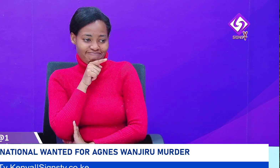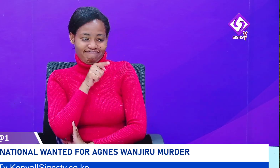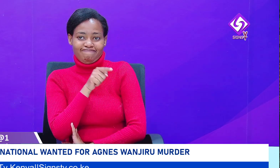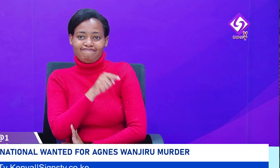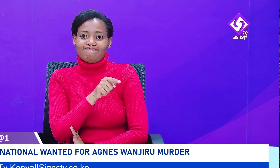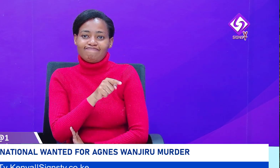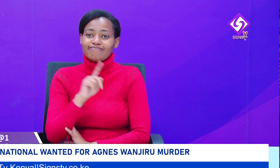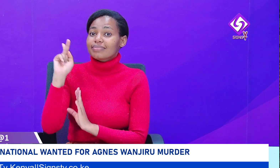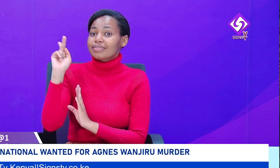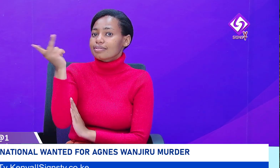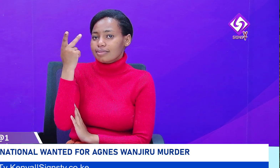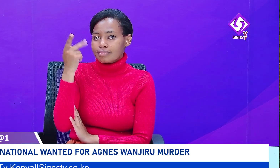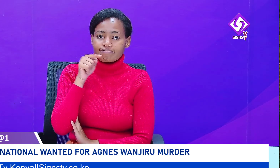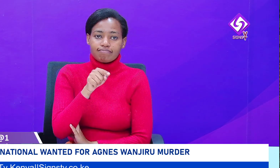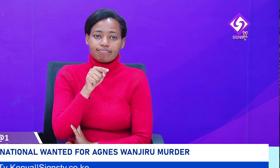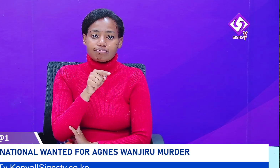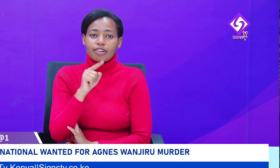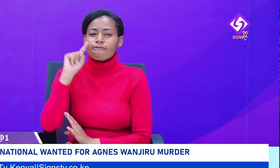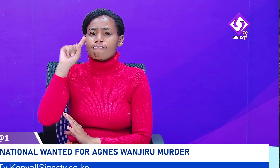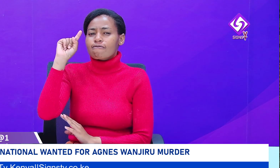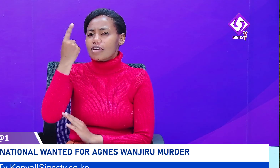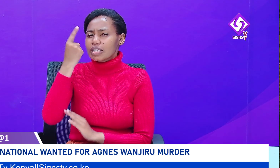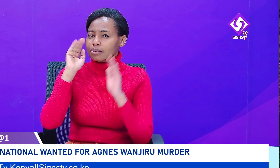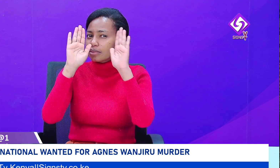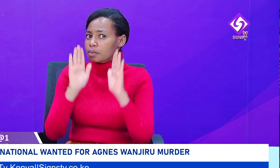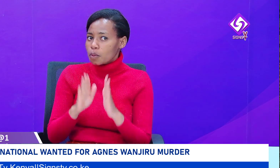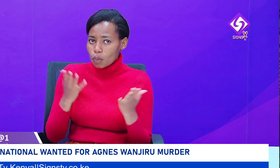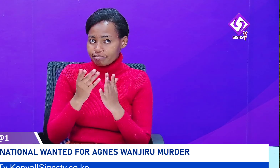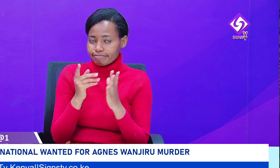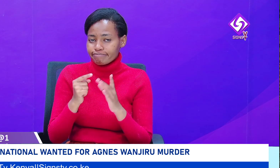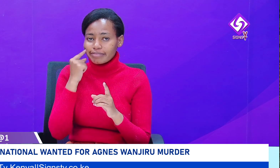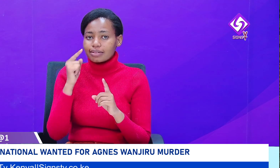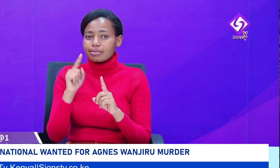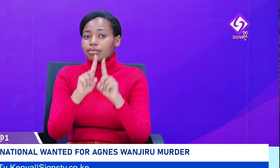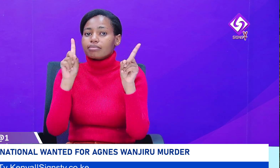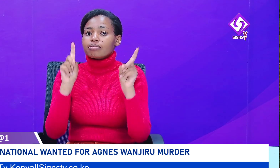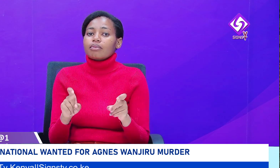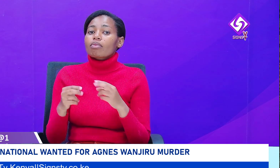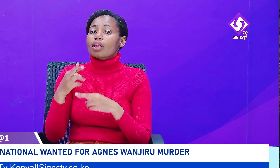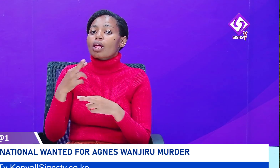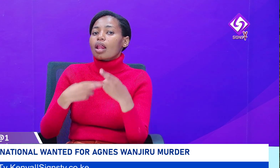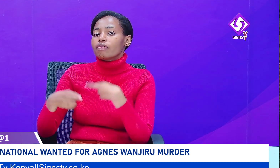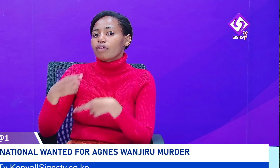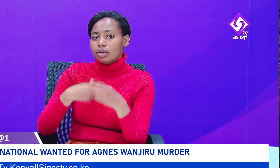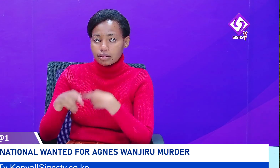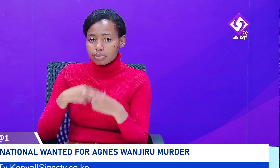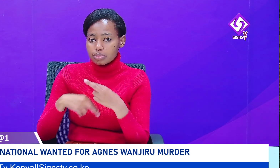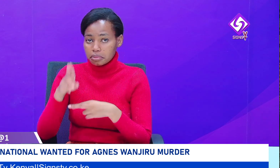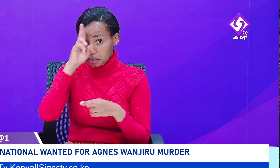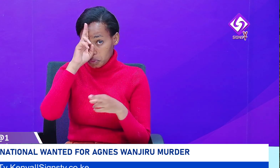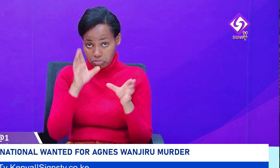British suspects in Kenya will be the first major test of a revised defense